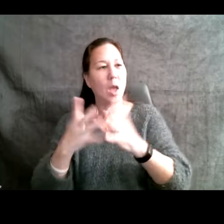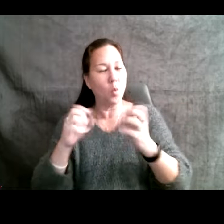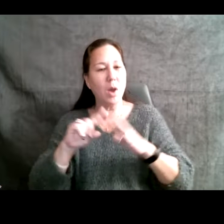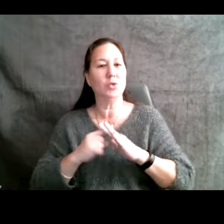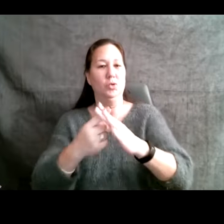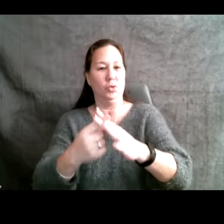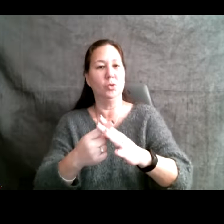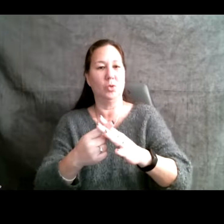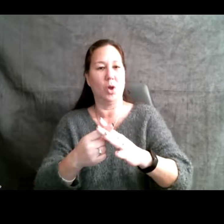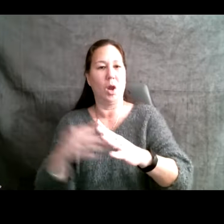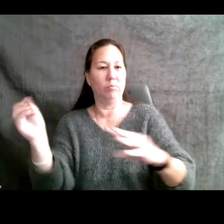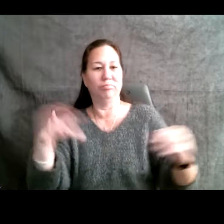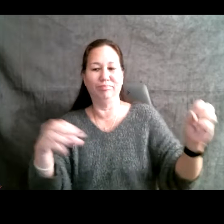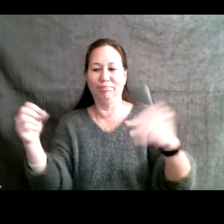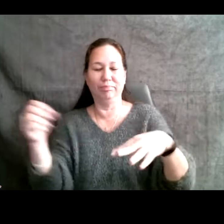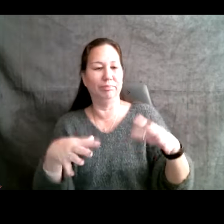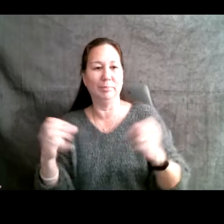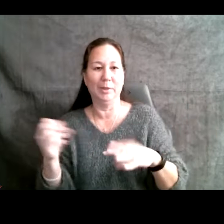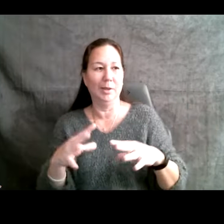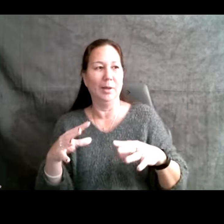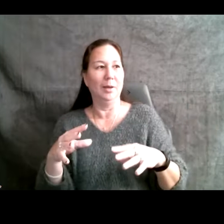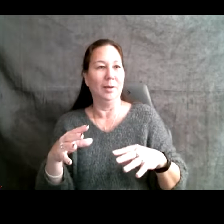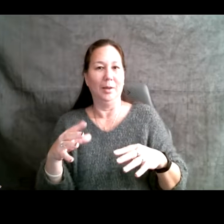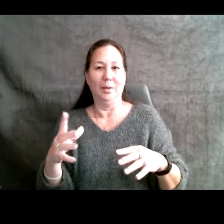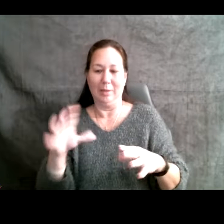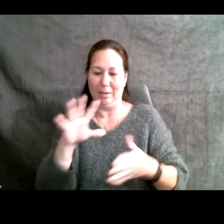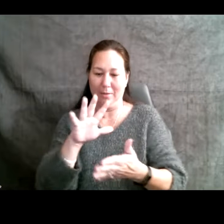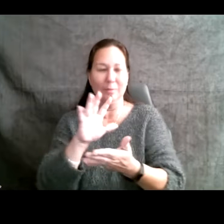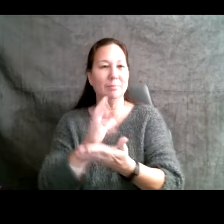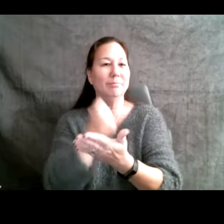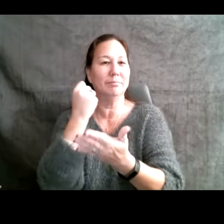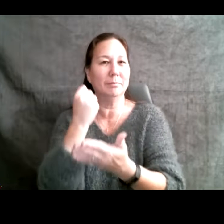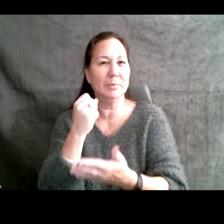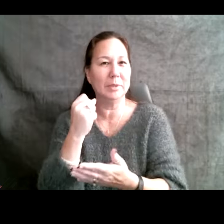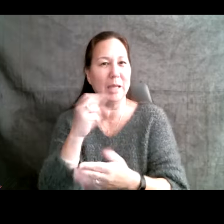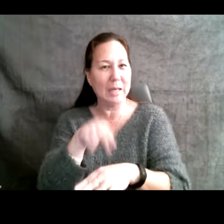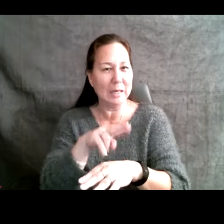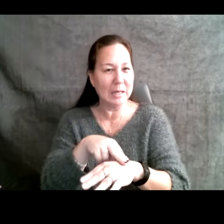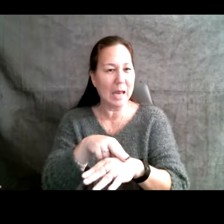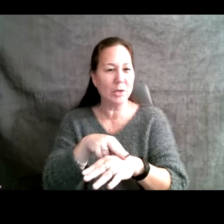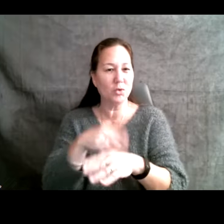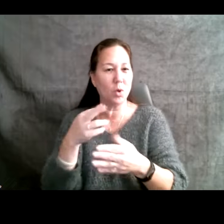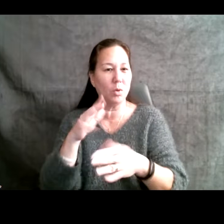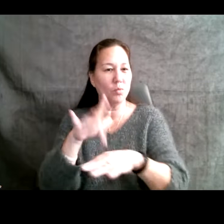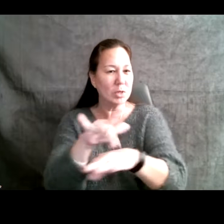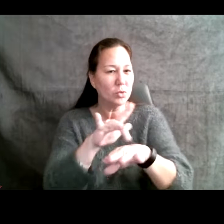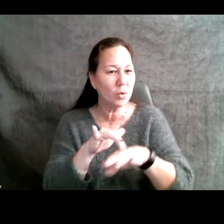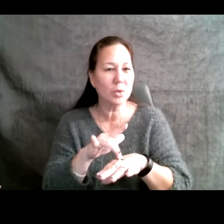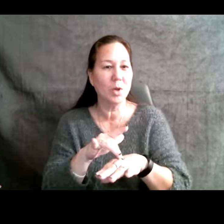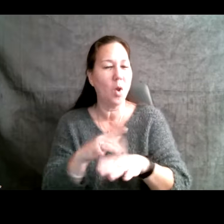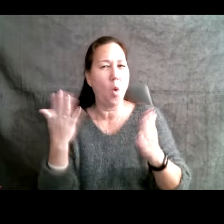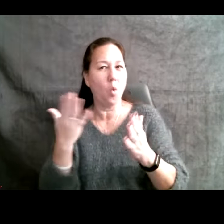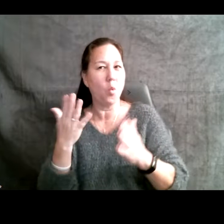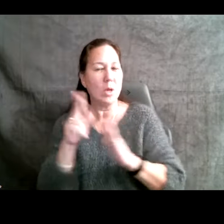EJ into dealing with natural resources in the Commonwealth, right? Where will the EJ policy, what will it do for us in